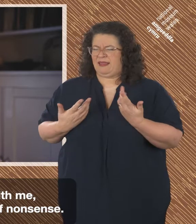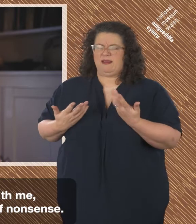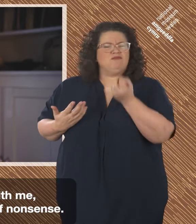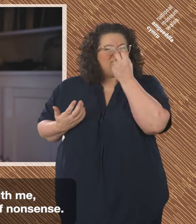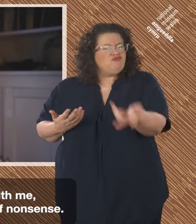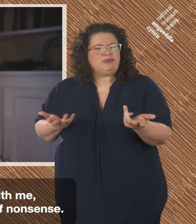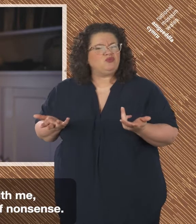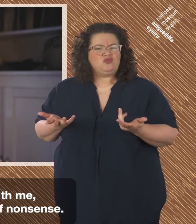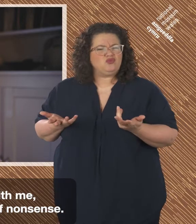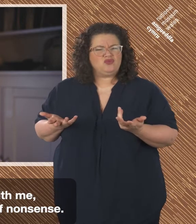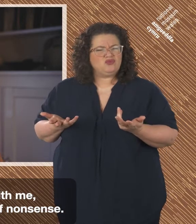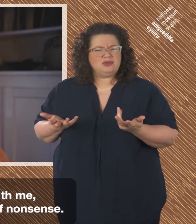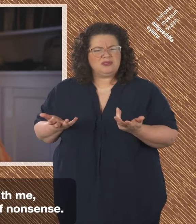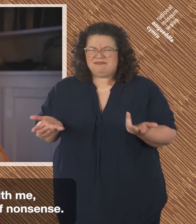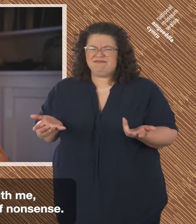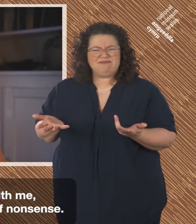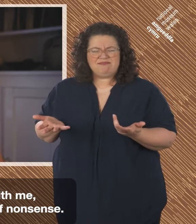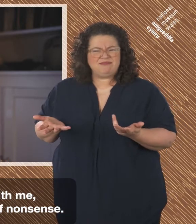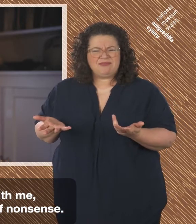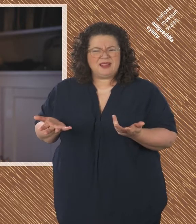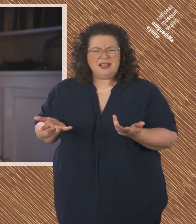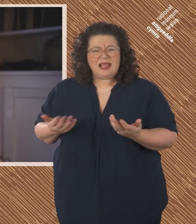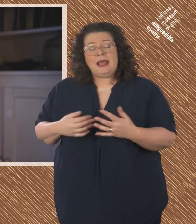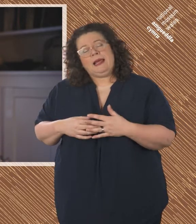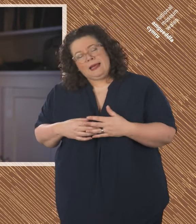Dad agrees with me that it's all a load of nonsense.